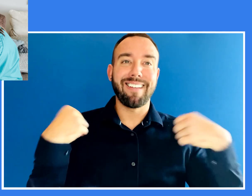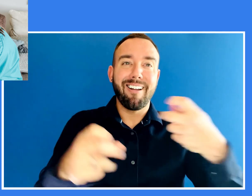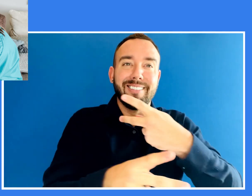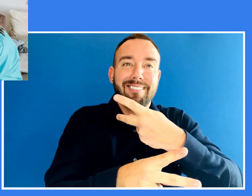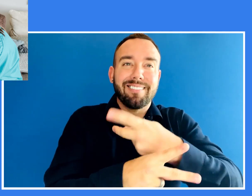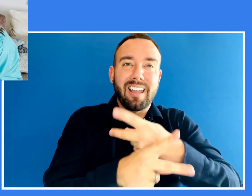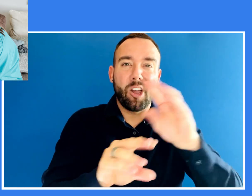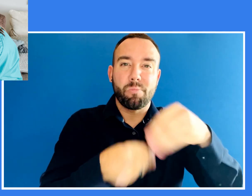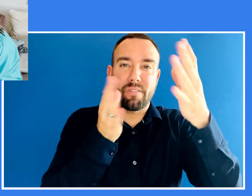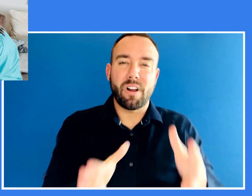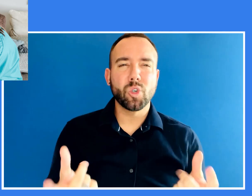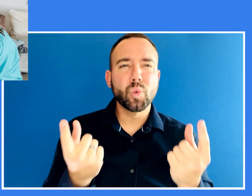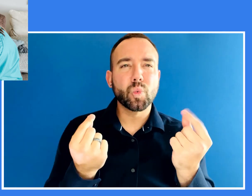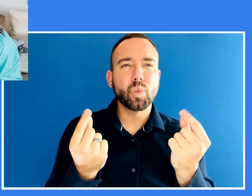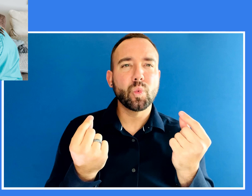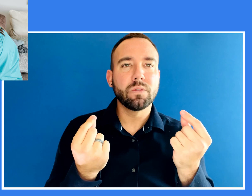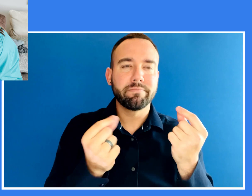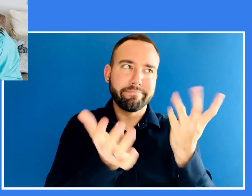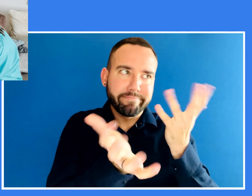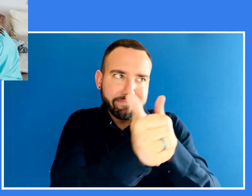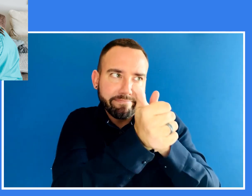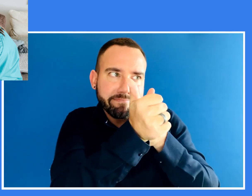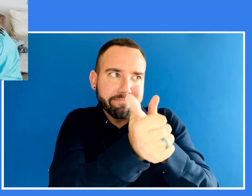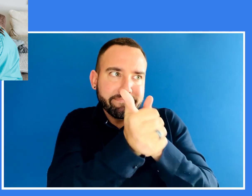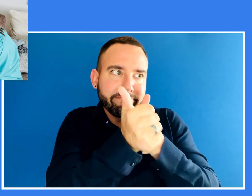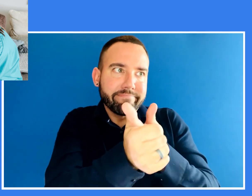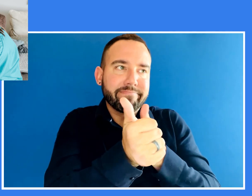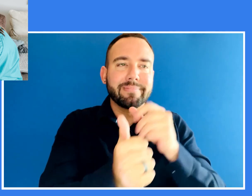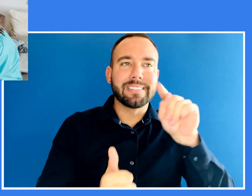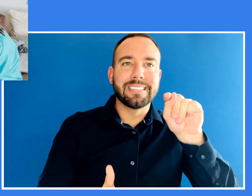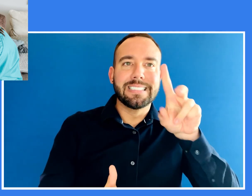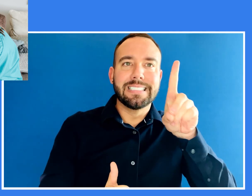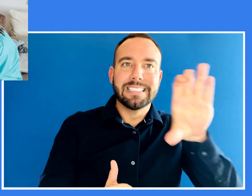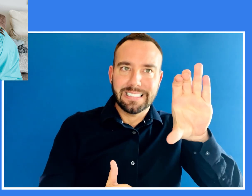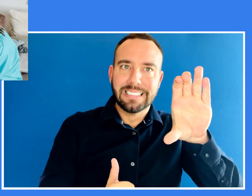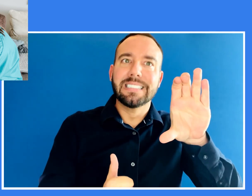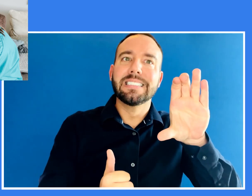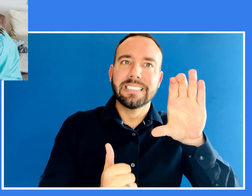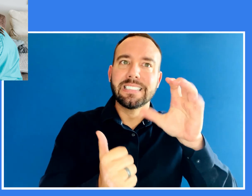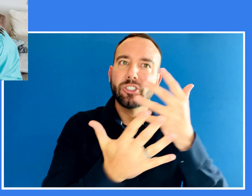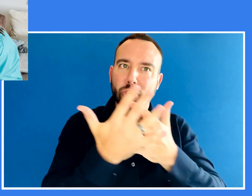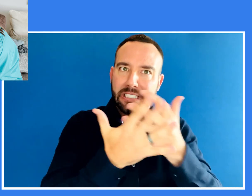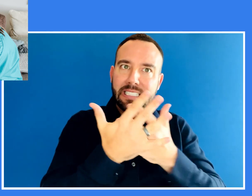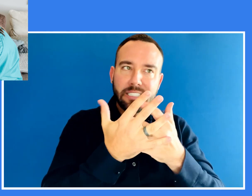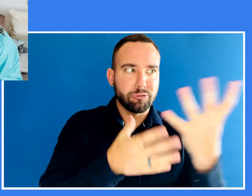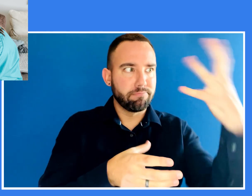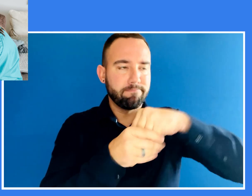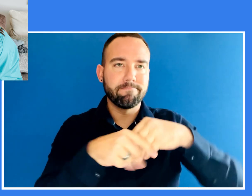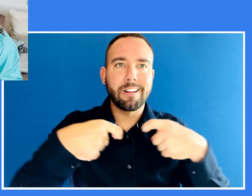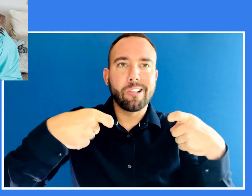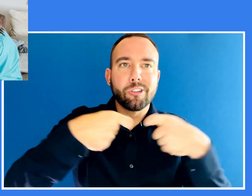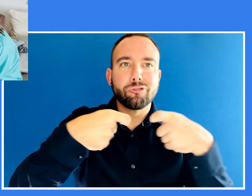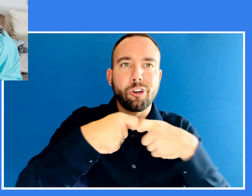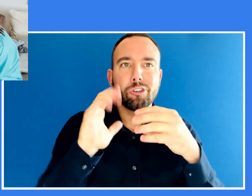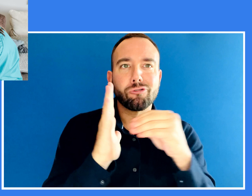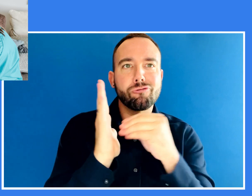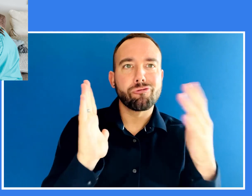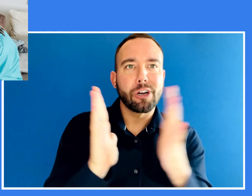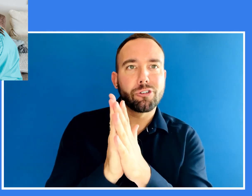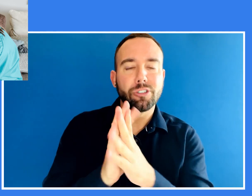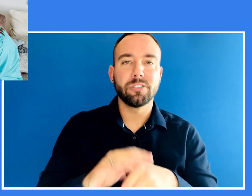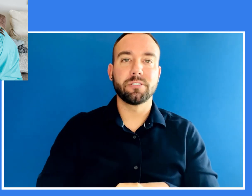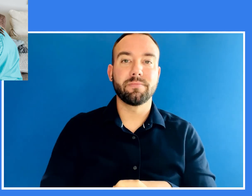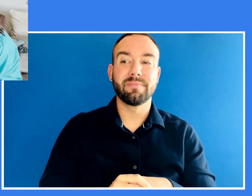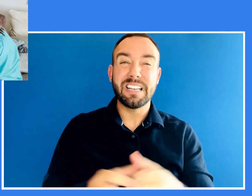Track TCD screenings and follow up in electronic health records. Integrate screenings Integrate into a single